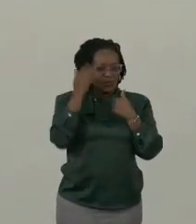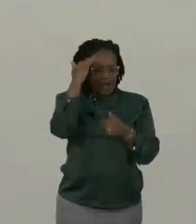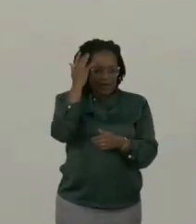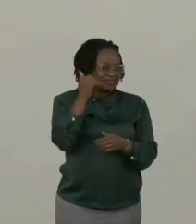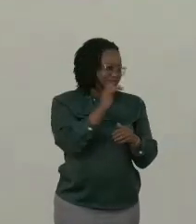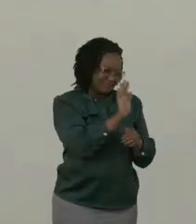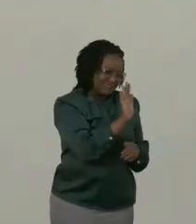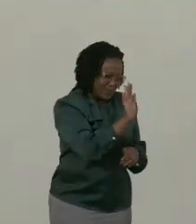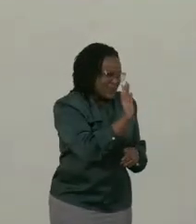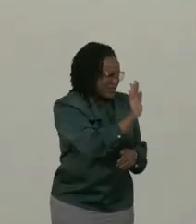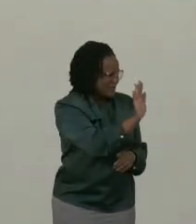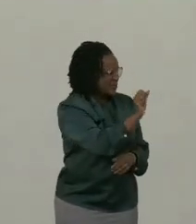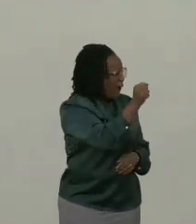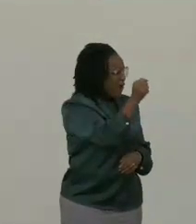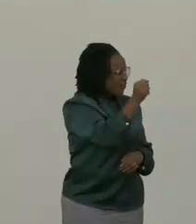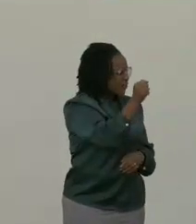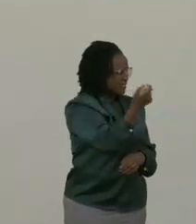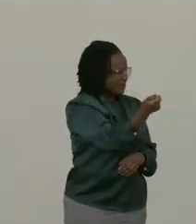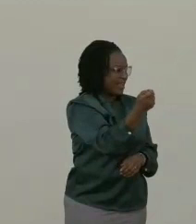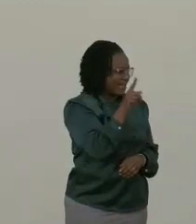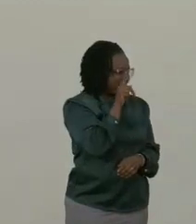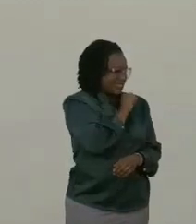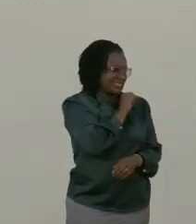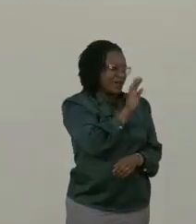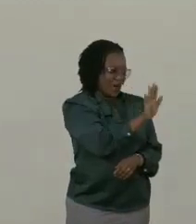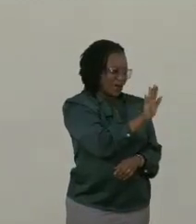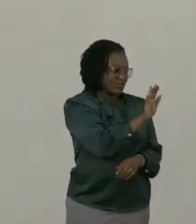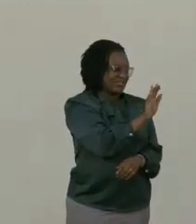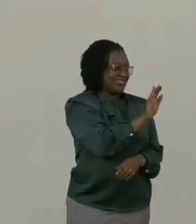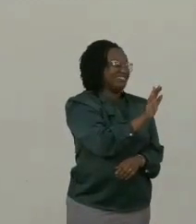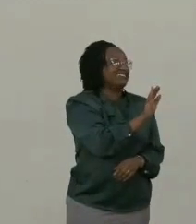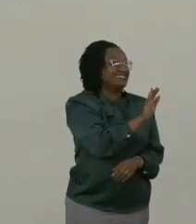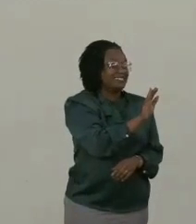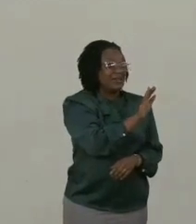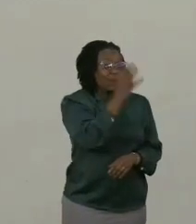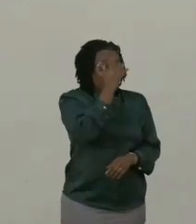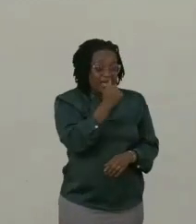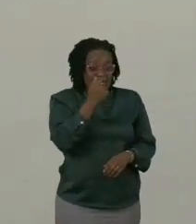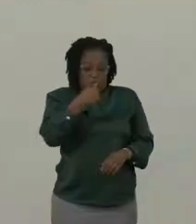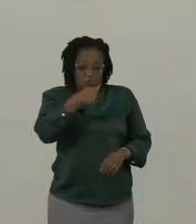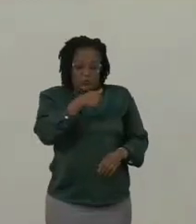can I finish then? It is a challenge for us as KRA,